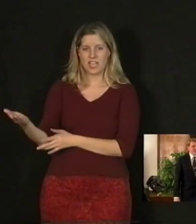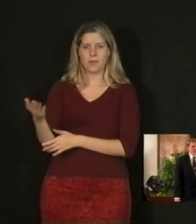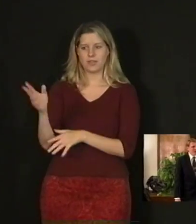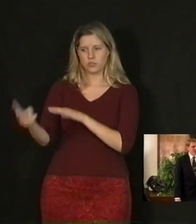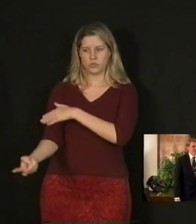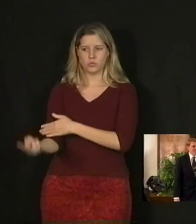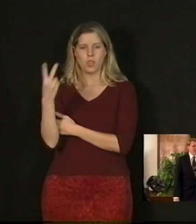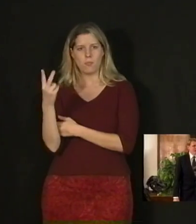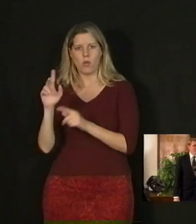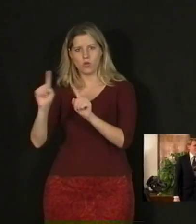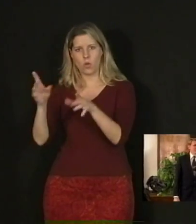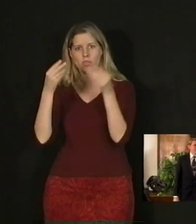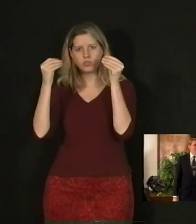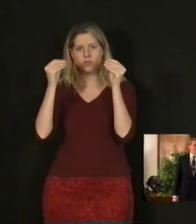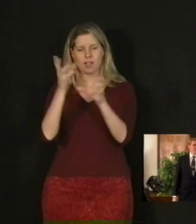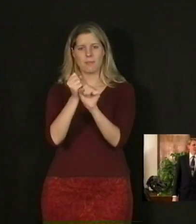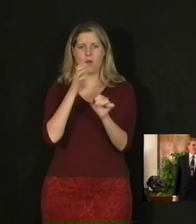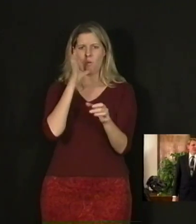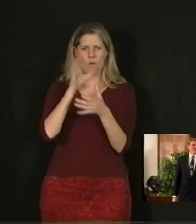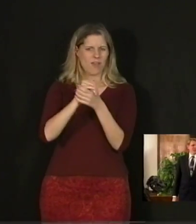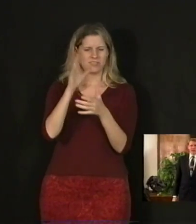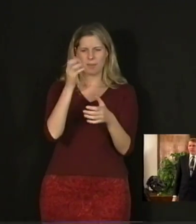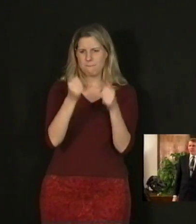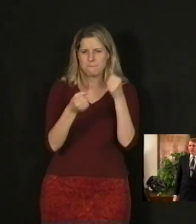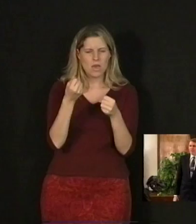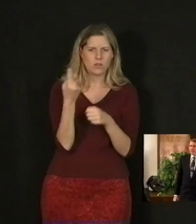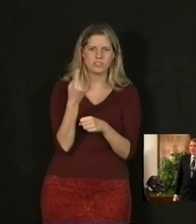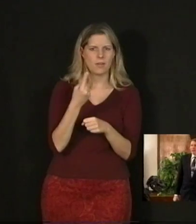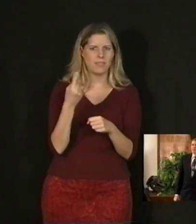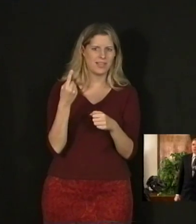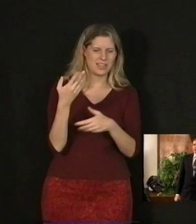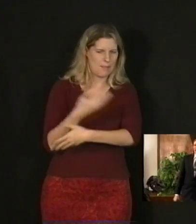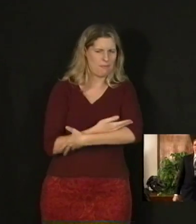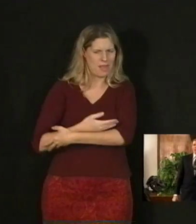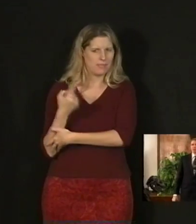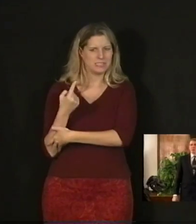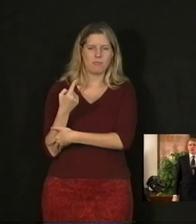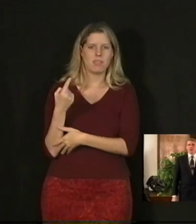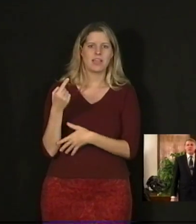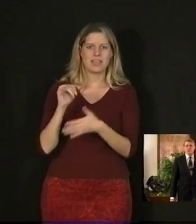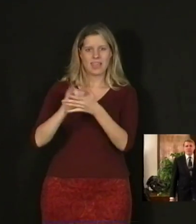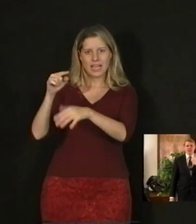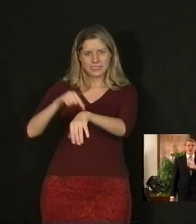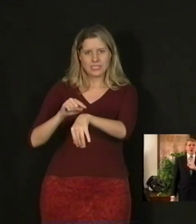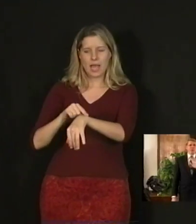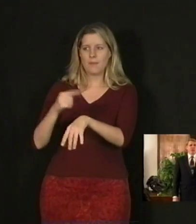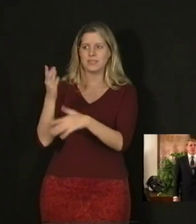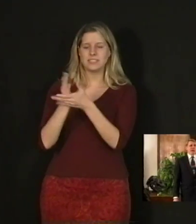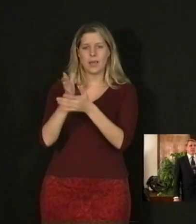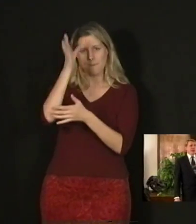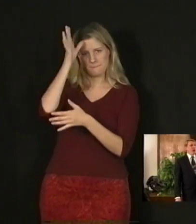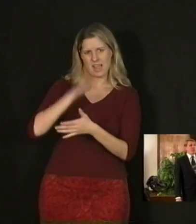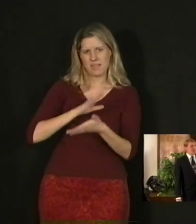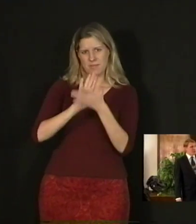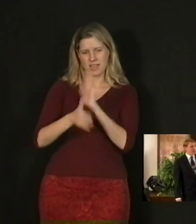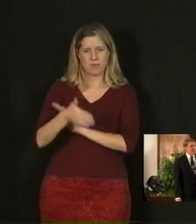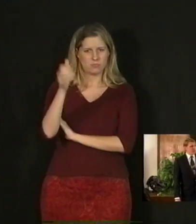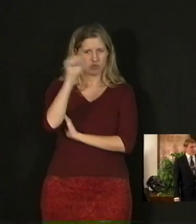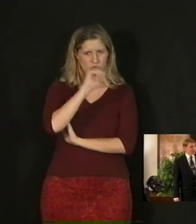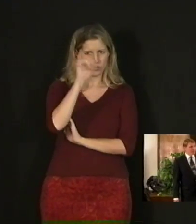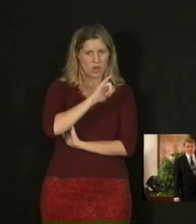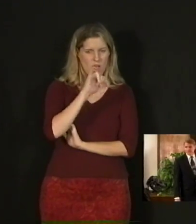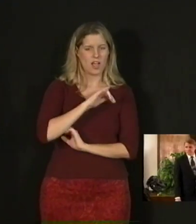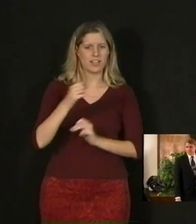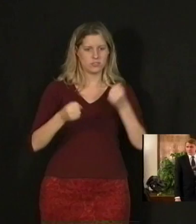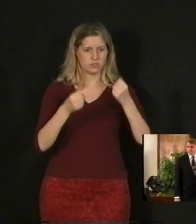store to get my wife some milk or something. I forget what it was, and I get one of the babies something at that time. And some guy had gotten drunk, and he turned his car down what he thought was a street, but